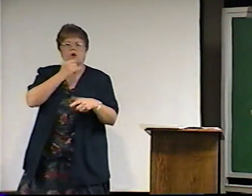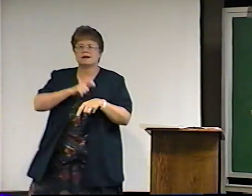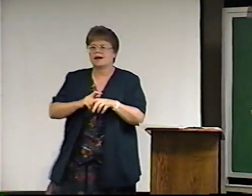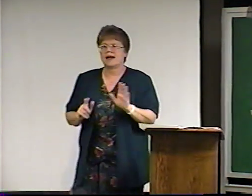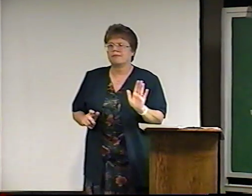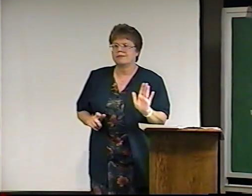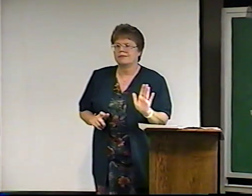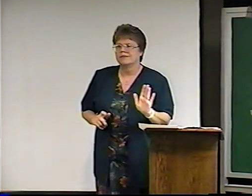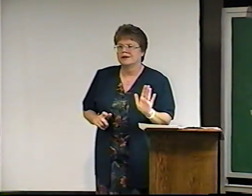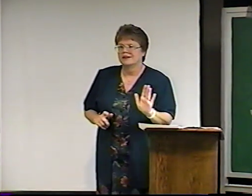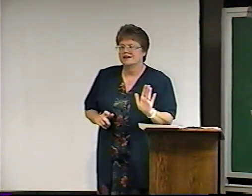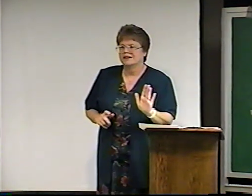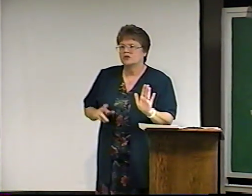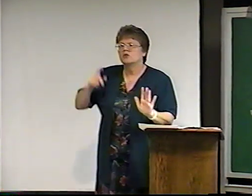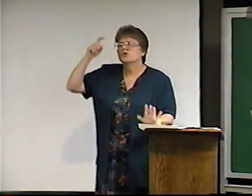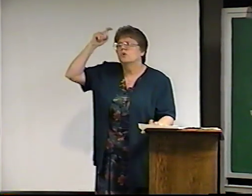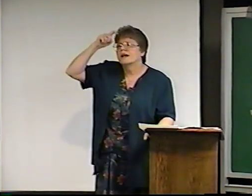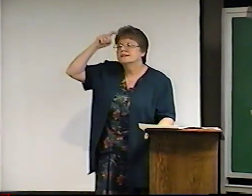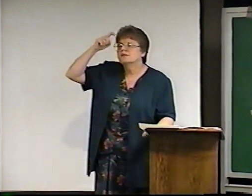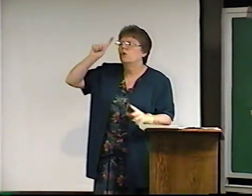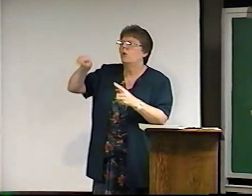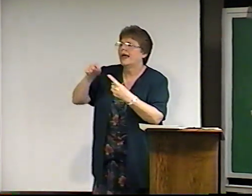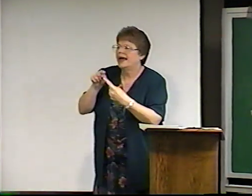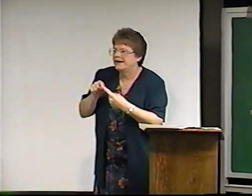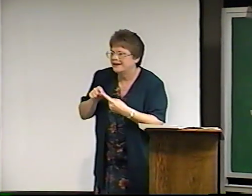Long time. You do wisdom when?